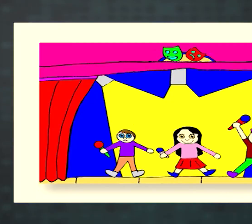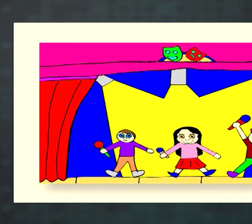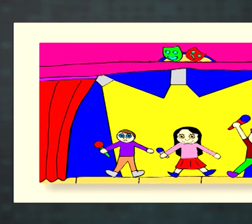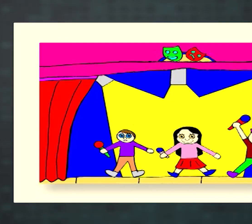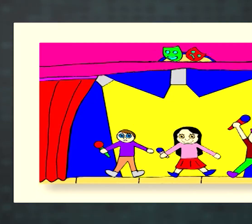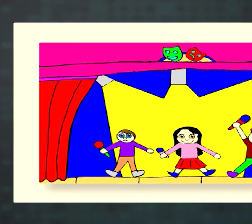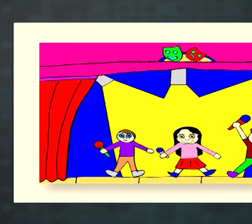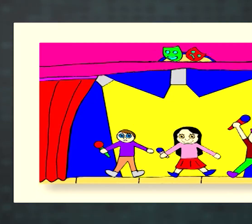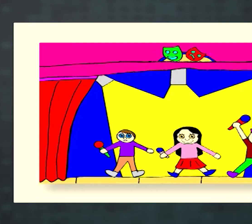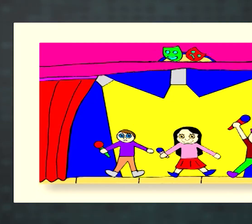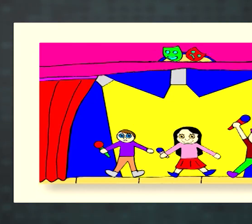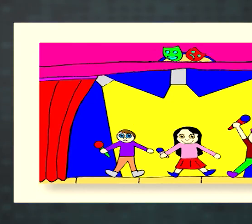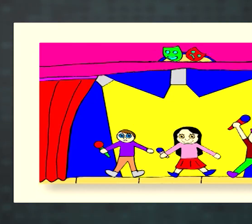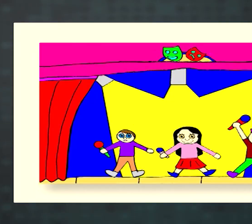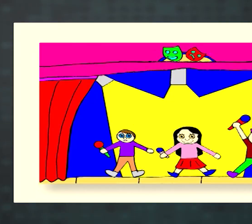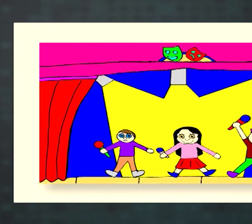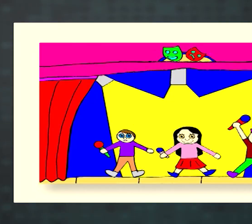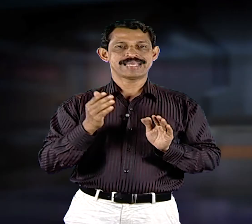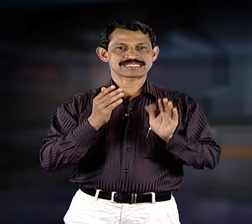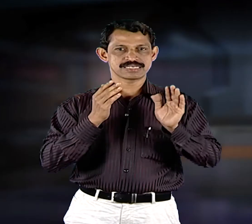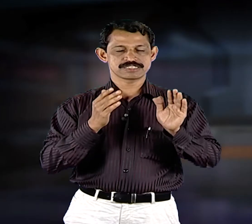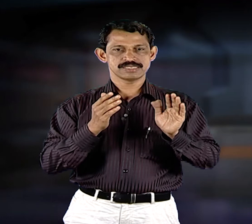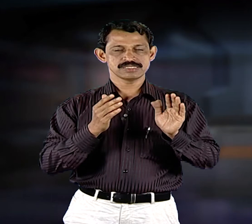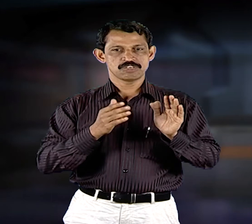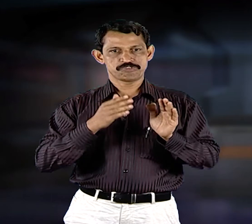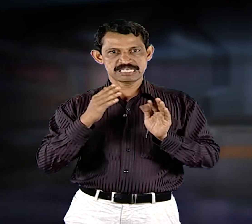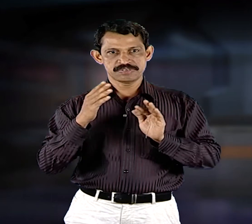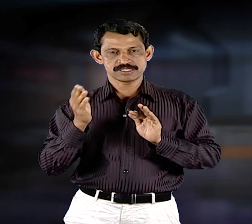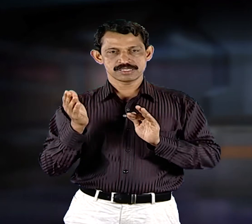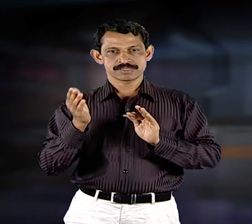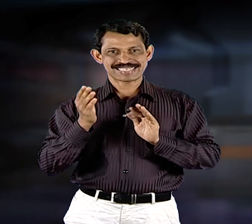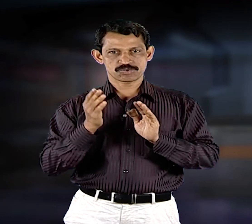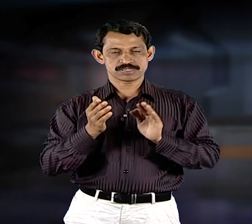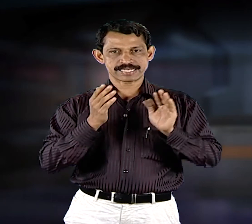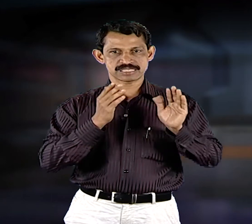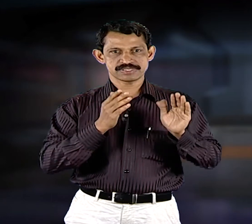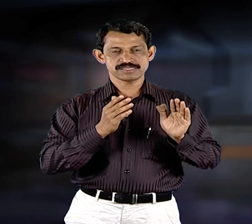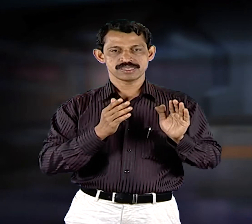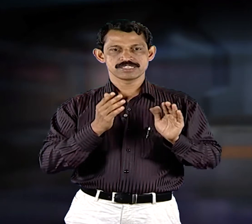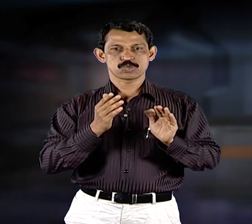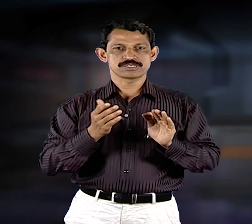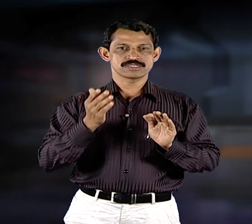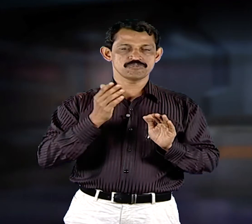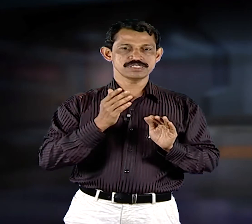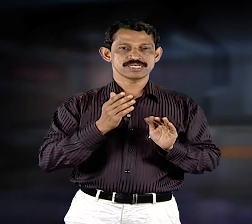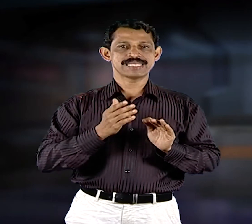debates, plays, cultural activities, excursions, field visits, Red Cross activities, social service and any